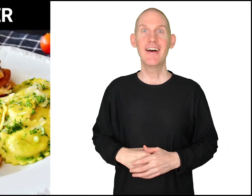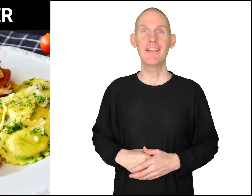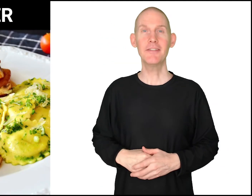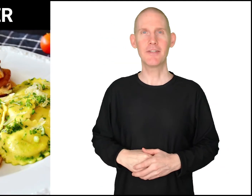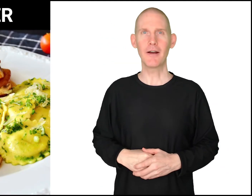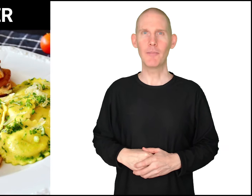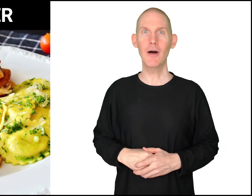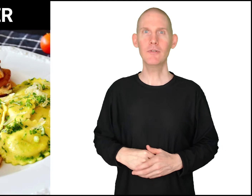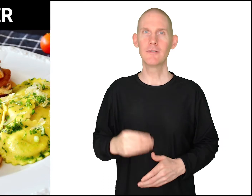Let's talk about